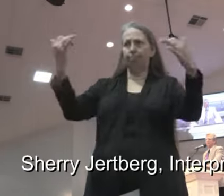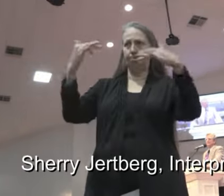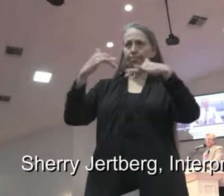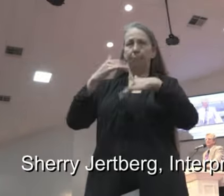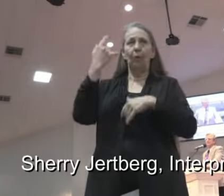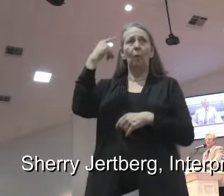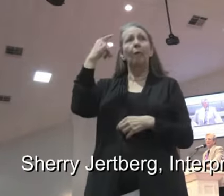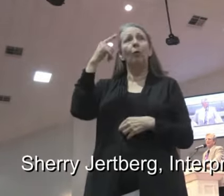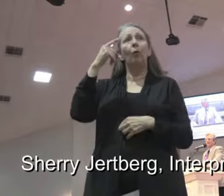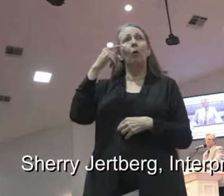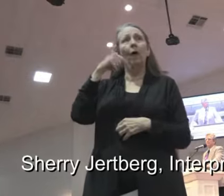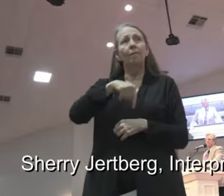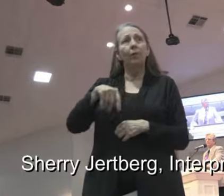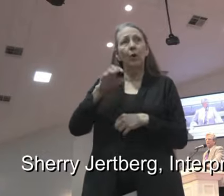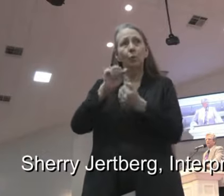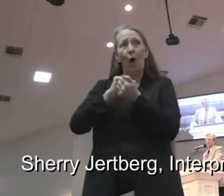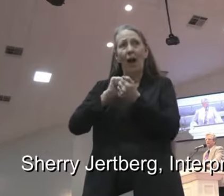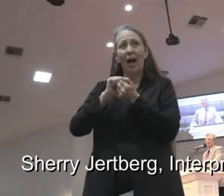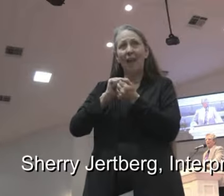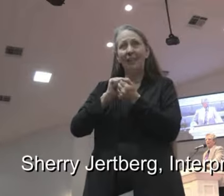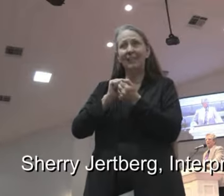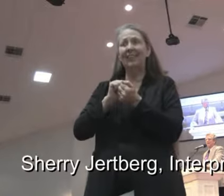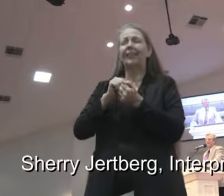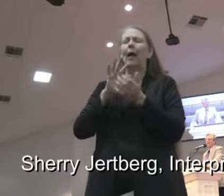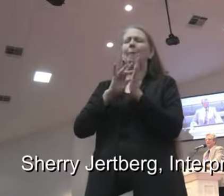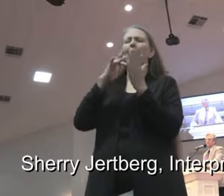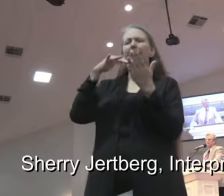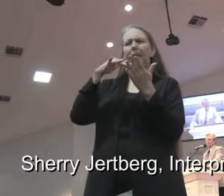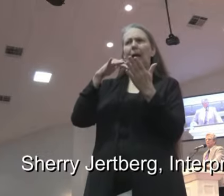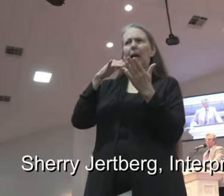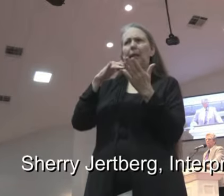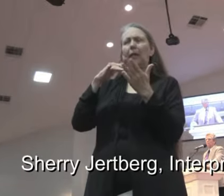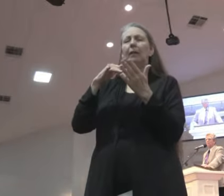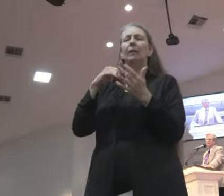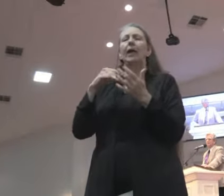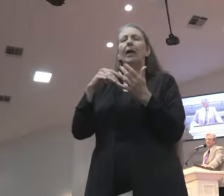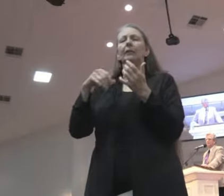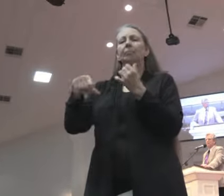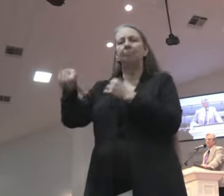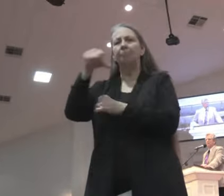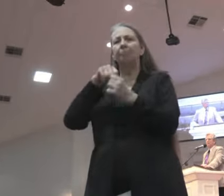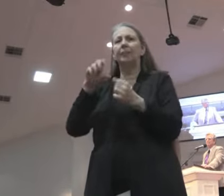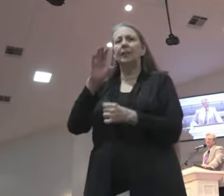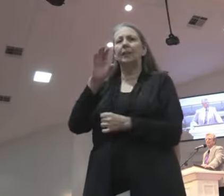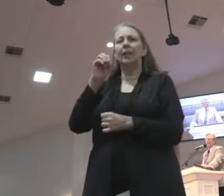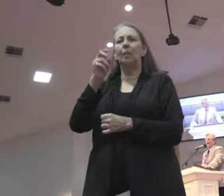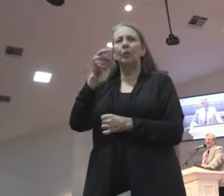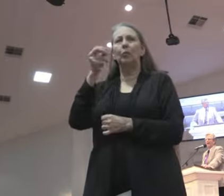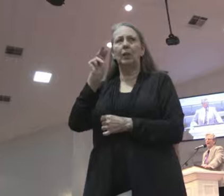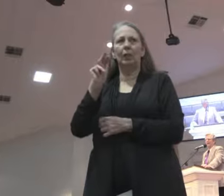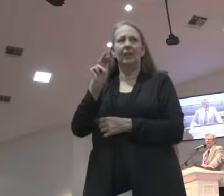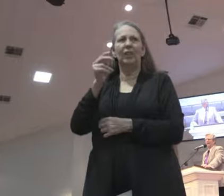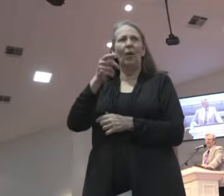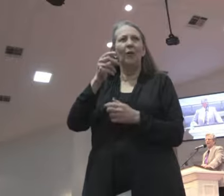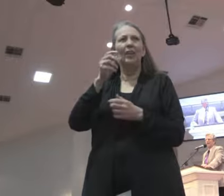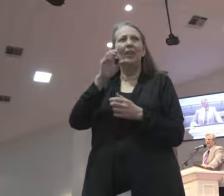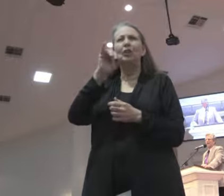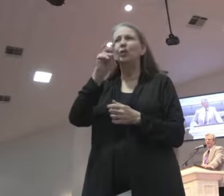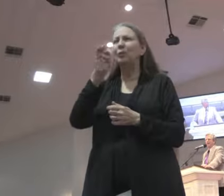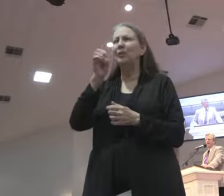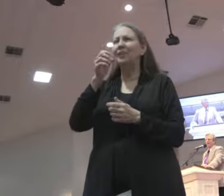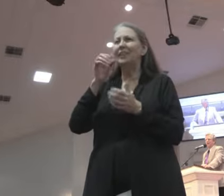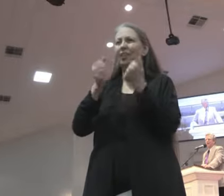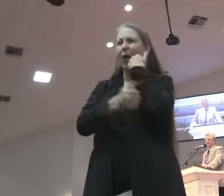for some little bit of quick Bible study, and we'll do some foot washing and some communion. And it's kind